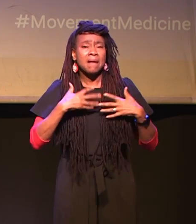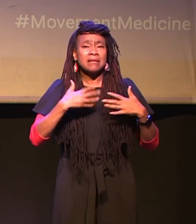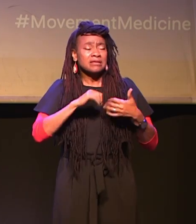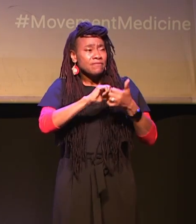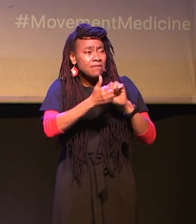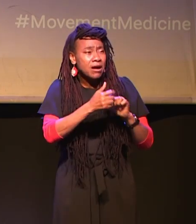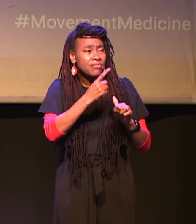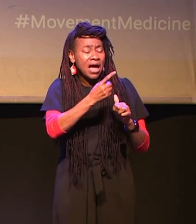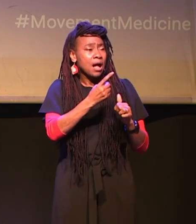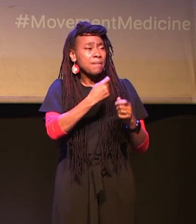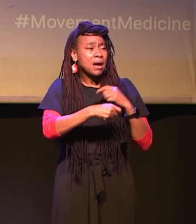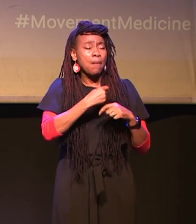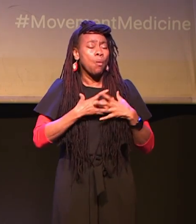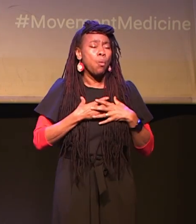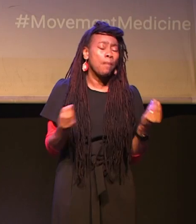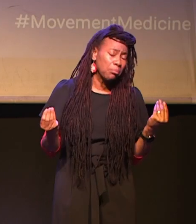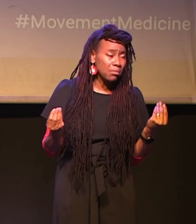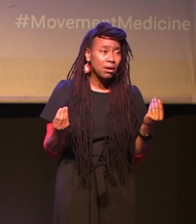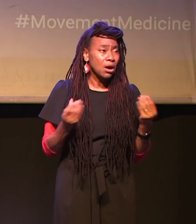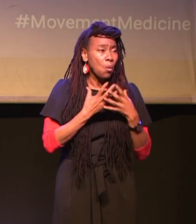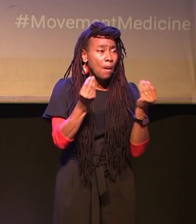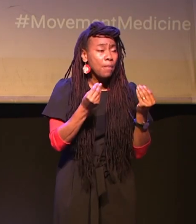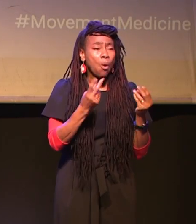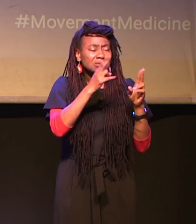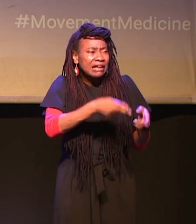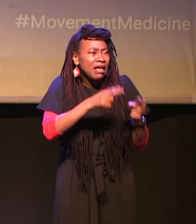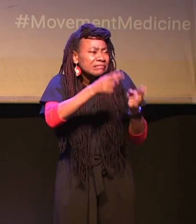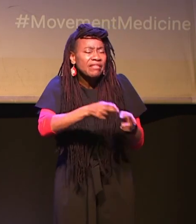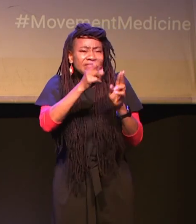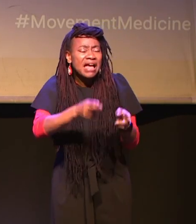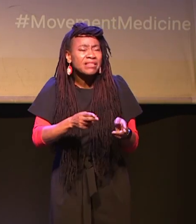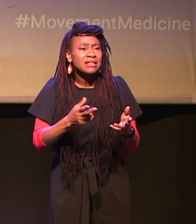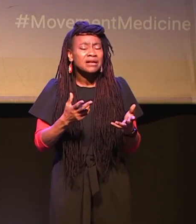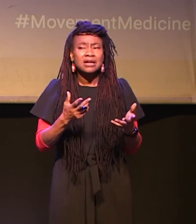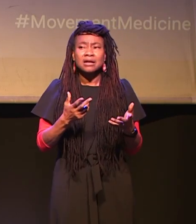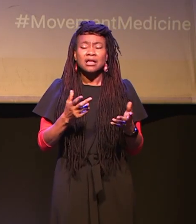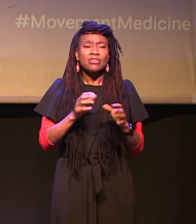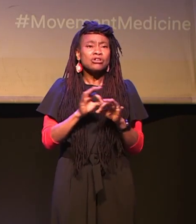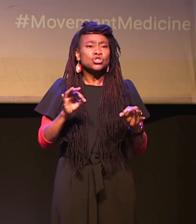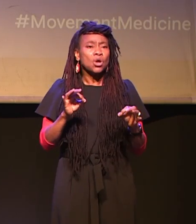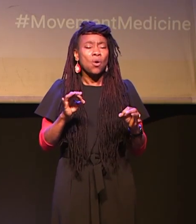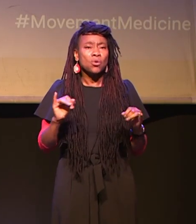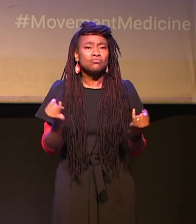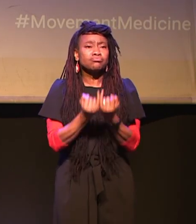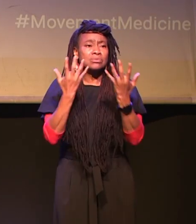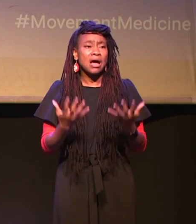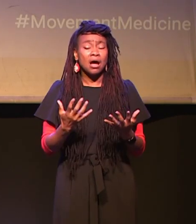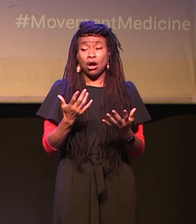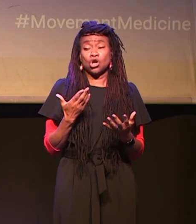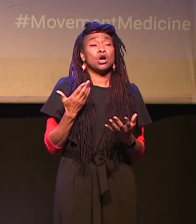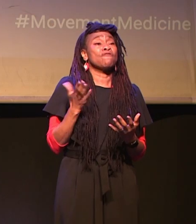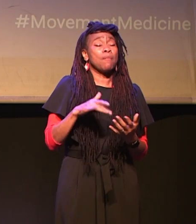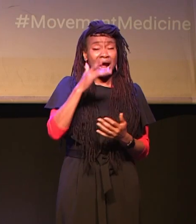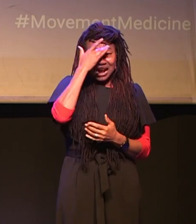like, there's not an uprising happening right now. And I've been with peers, and I just got back from California with incredible